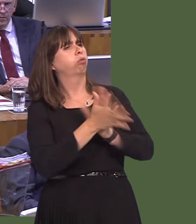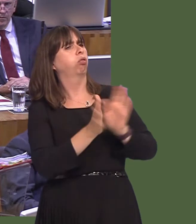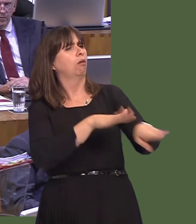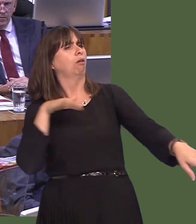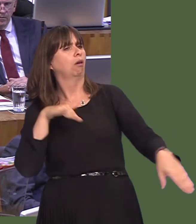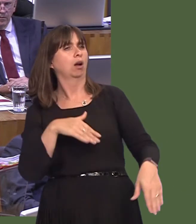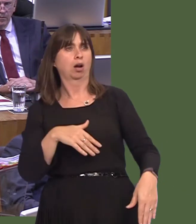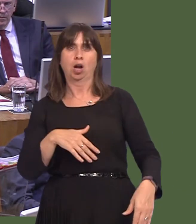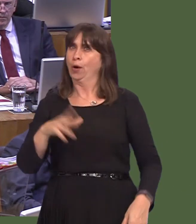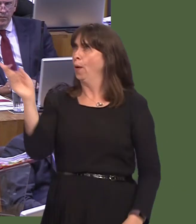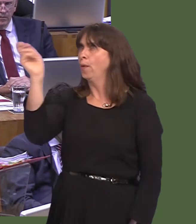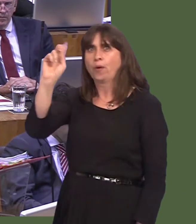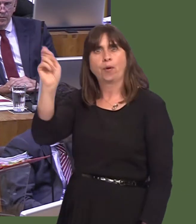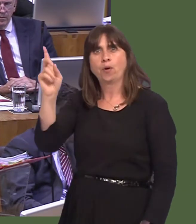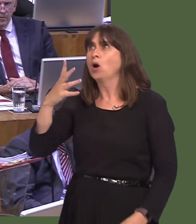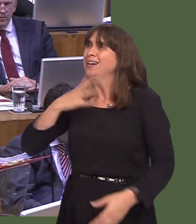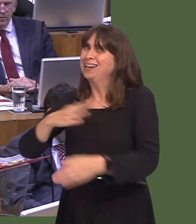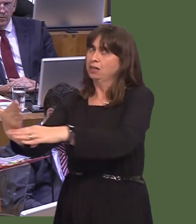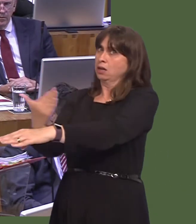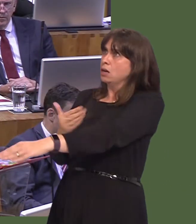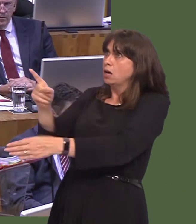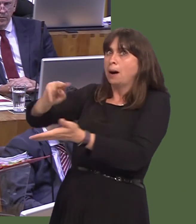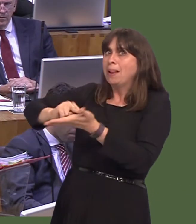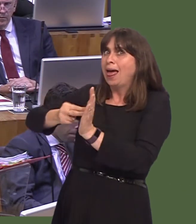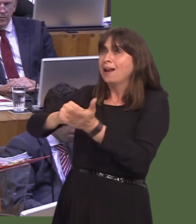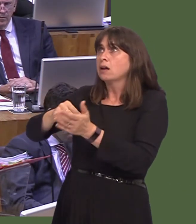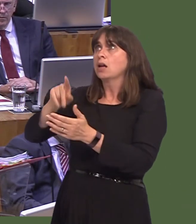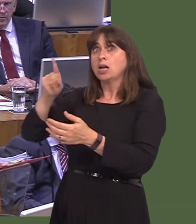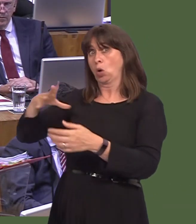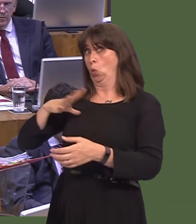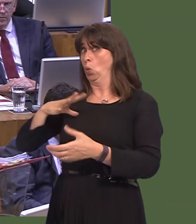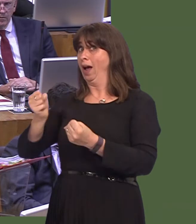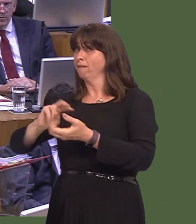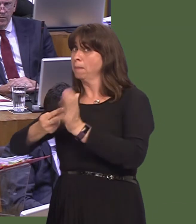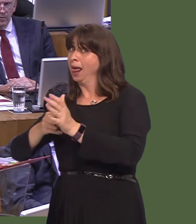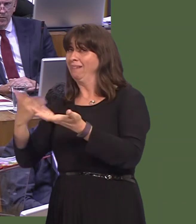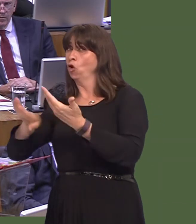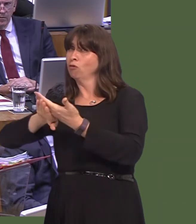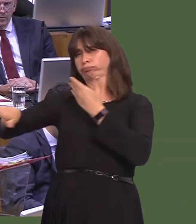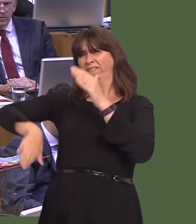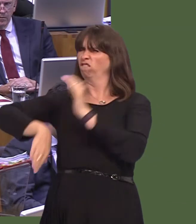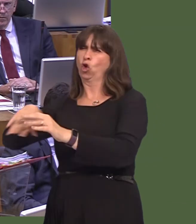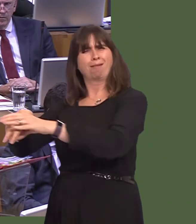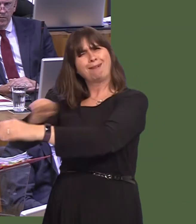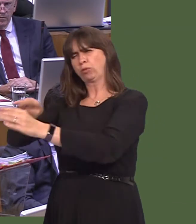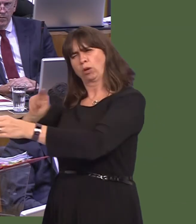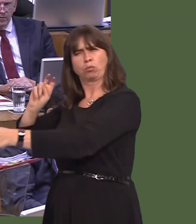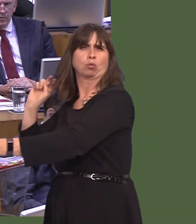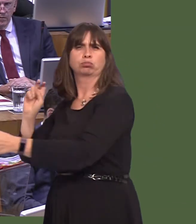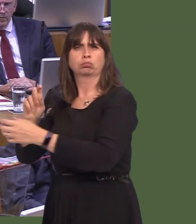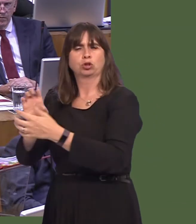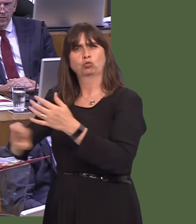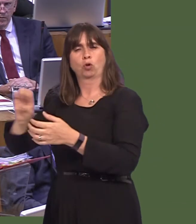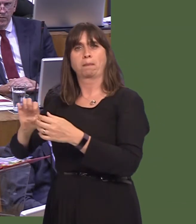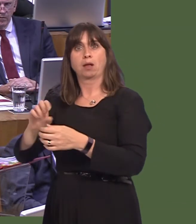I mean, if there's going to be planning for a hard Brexit, which is happening, and in some ways you can understand why that's happening, prepare for the worst,